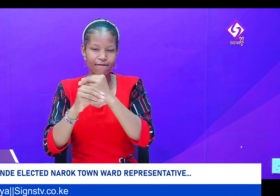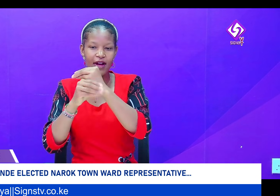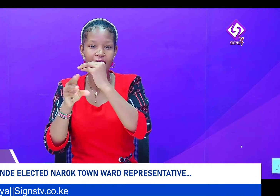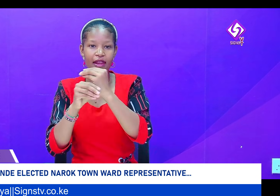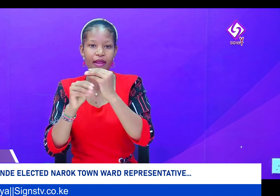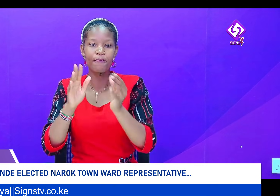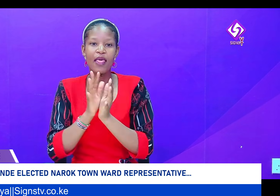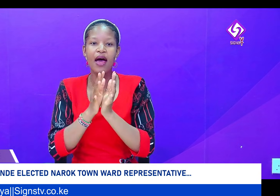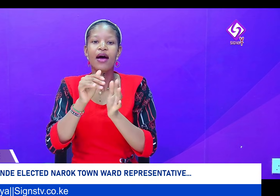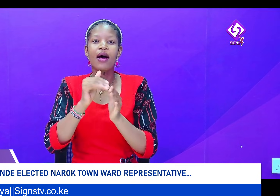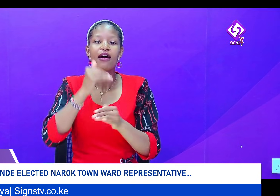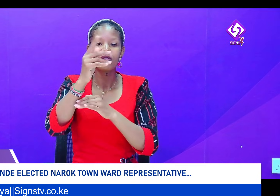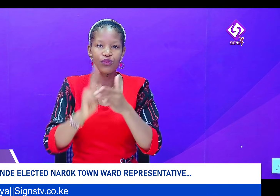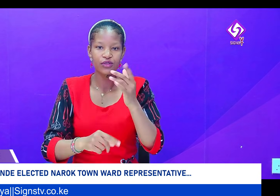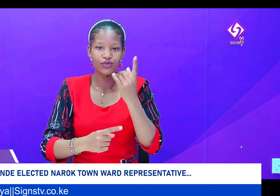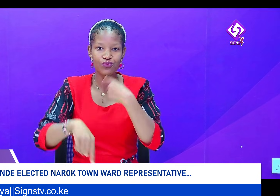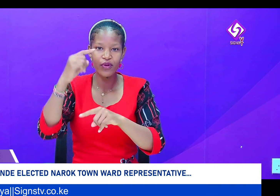4,479 votes.